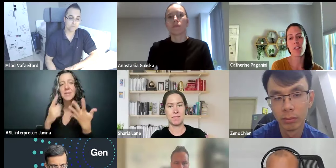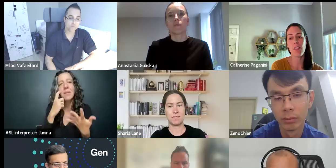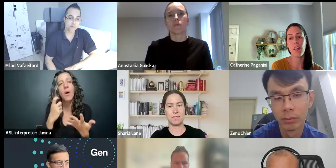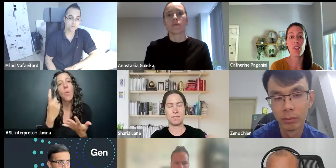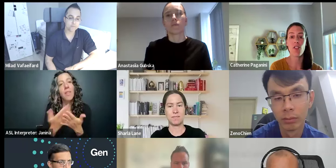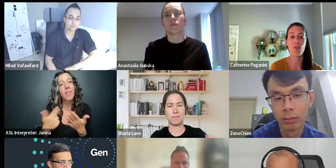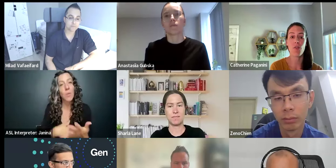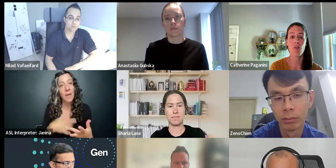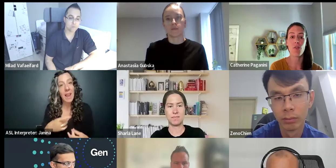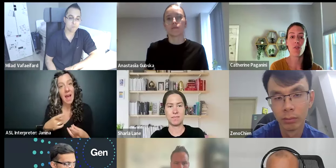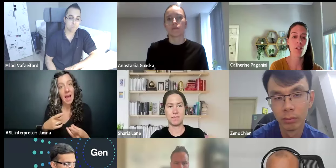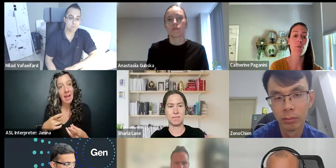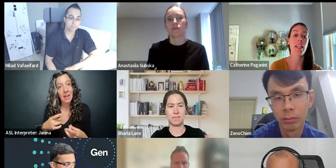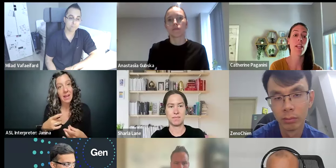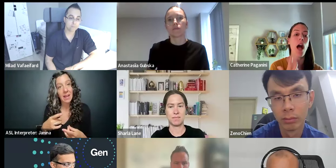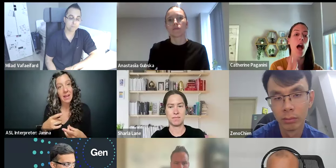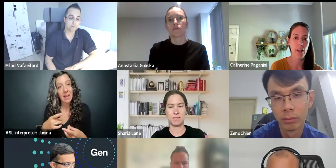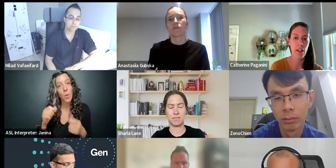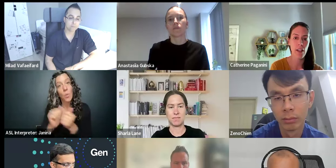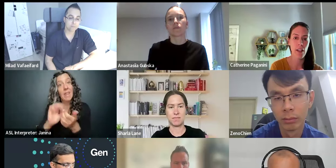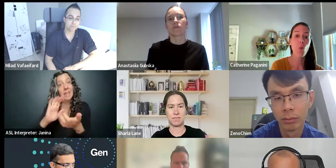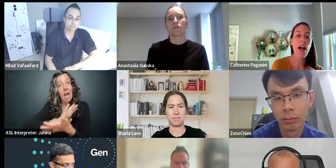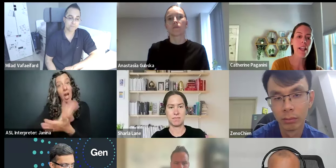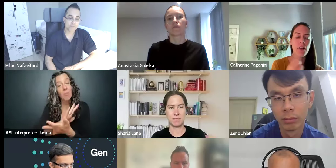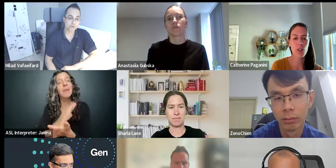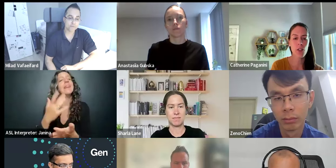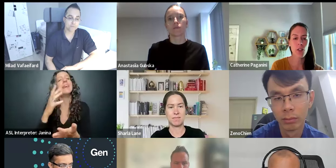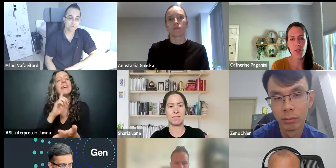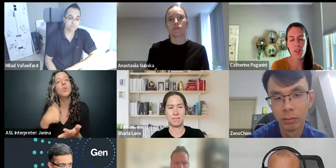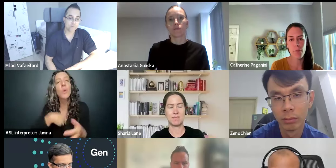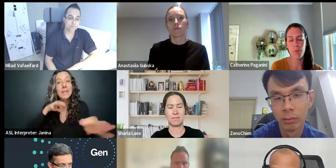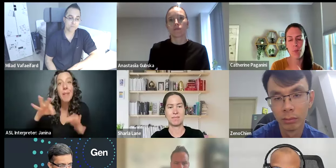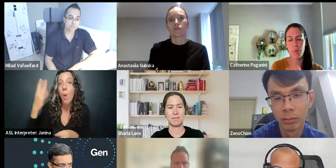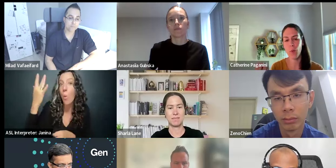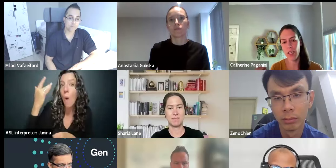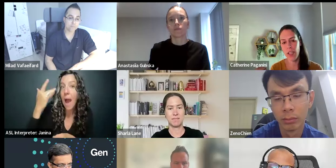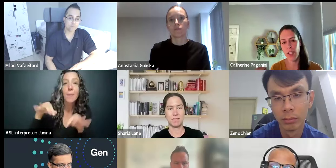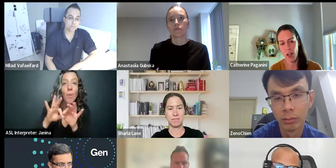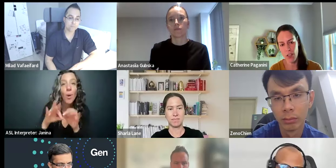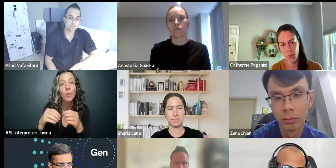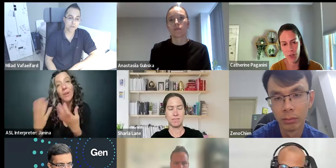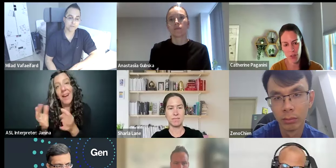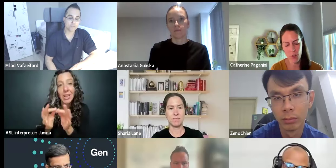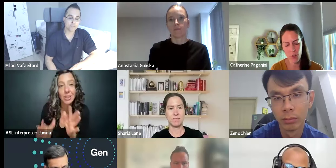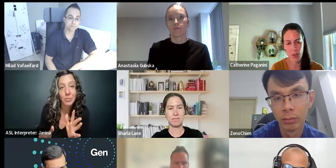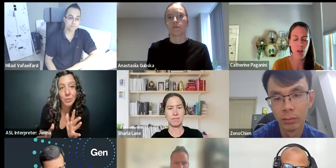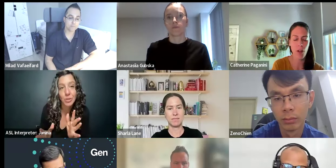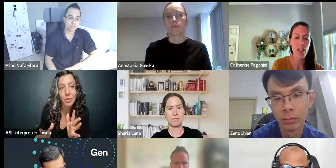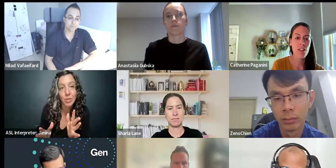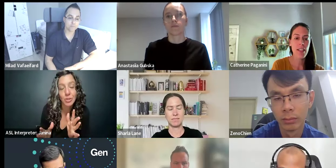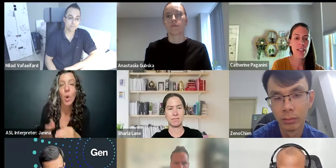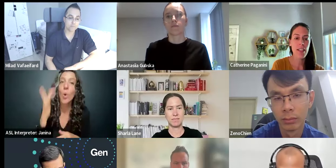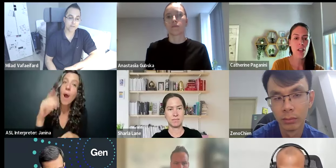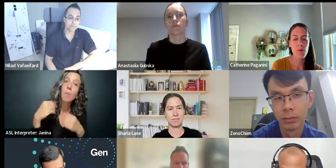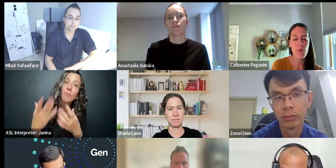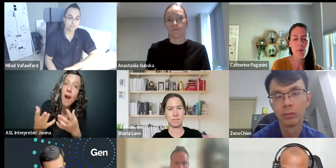with the best practices, and I think that's really good, is always explaining why are interpreters between talks important